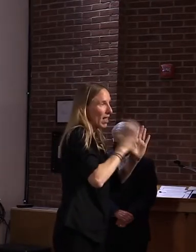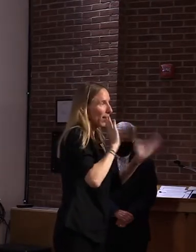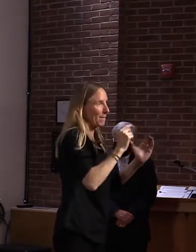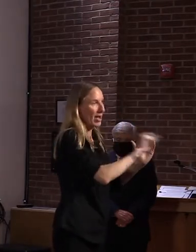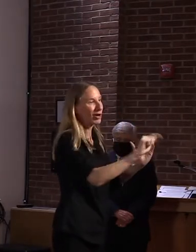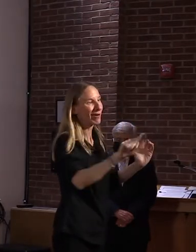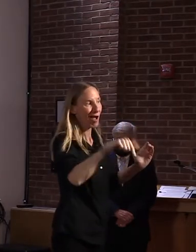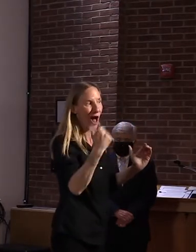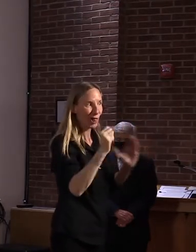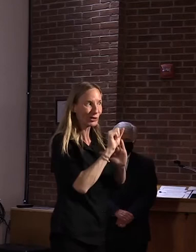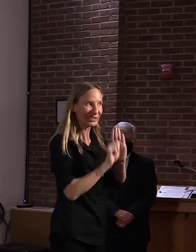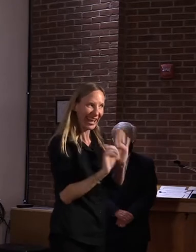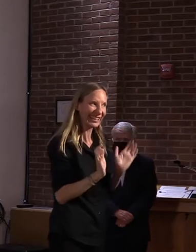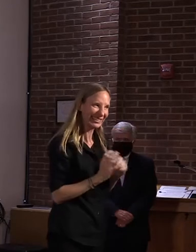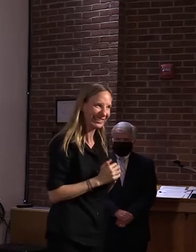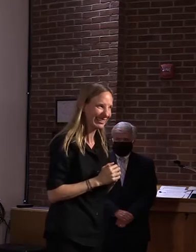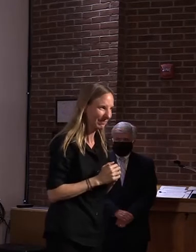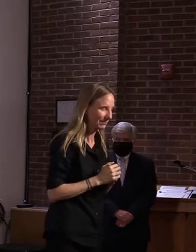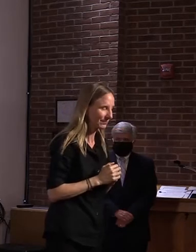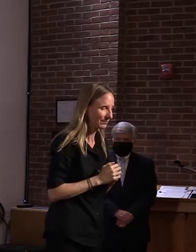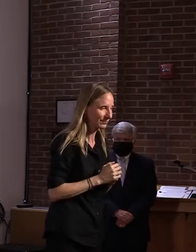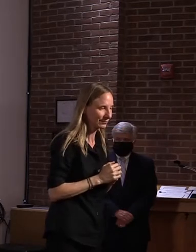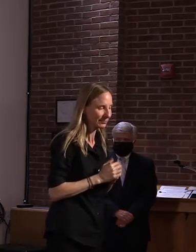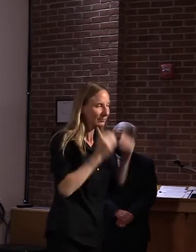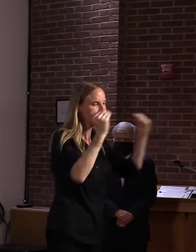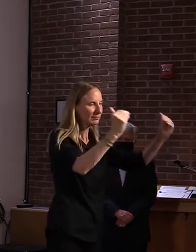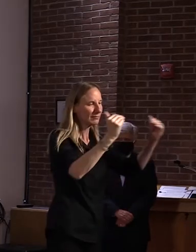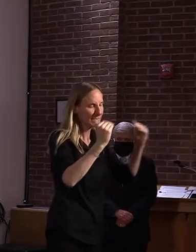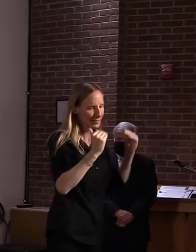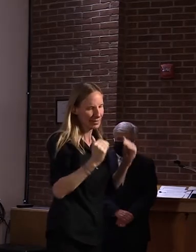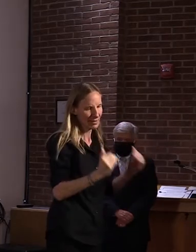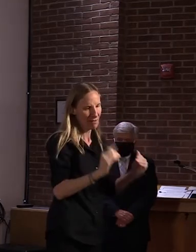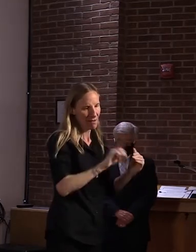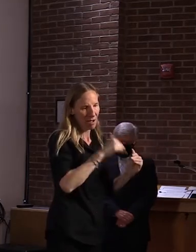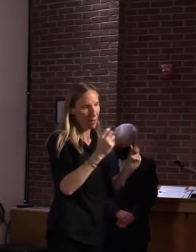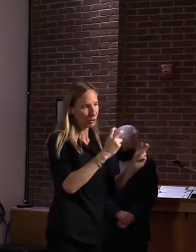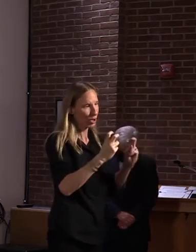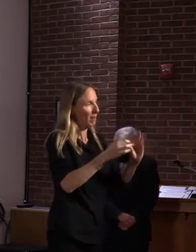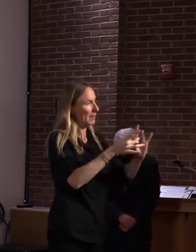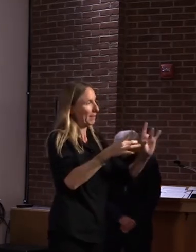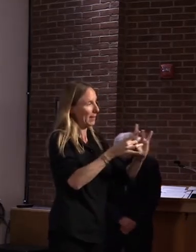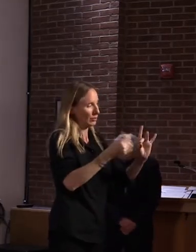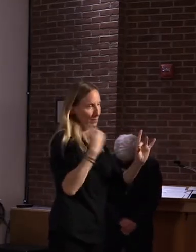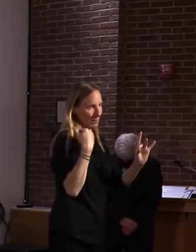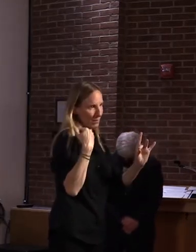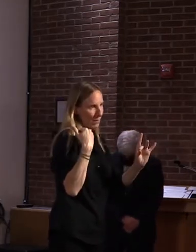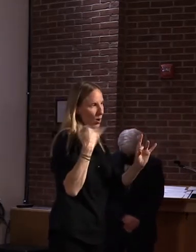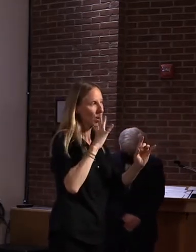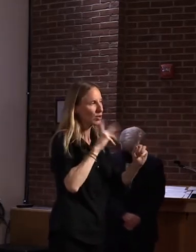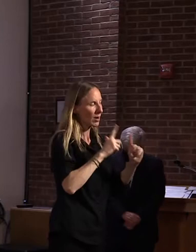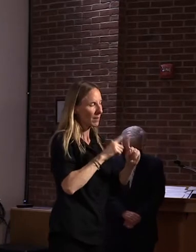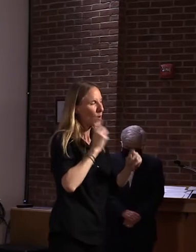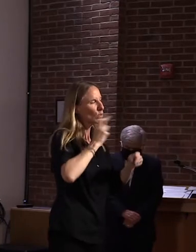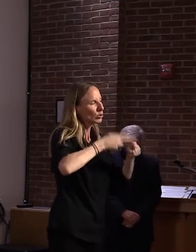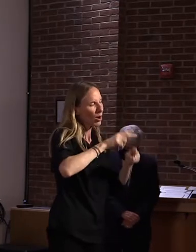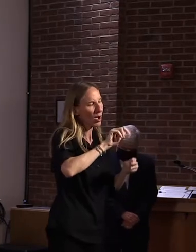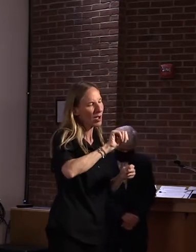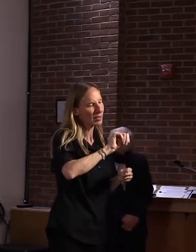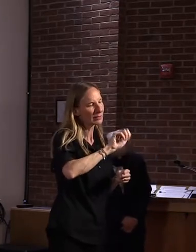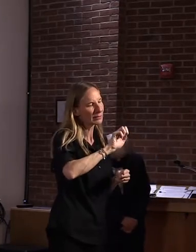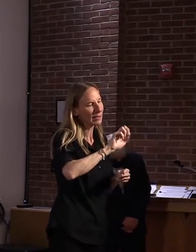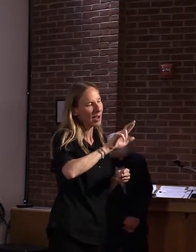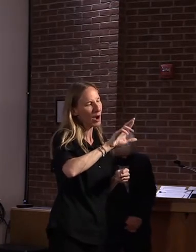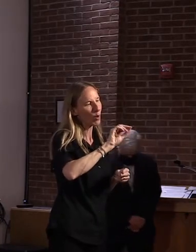I want to next segue to a topic that I've mentioned here before, which is aerosols and the